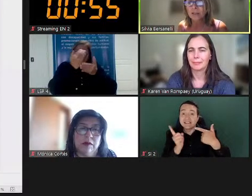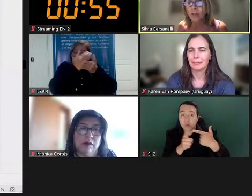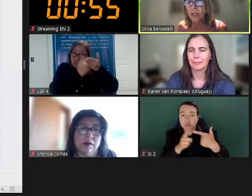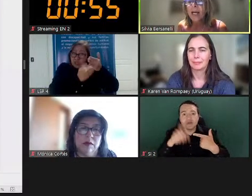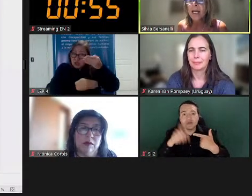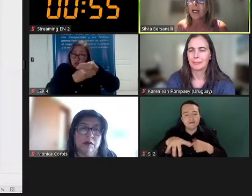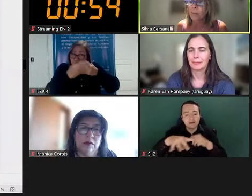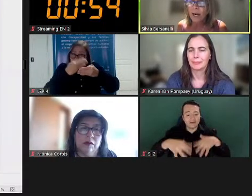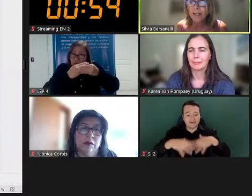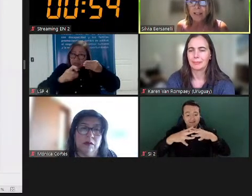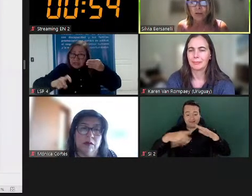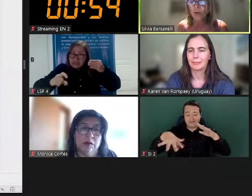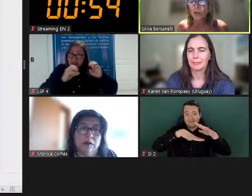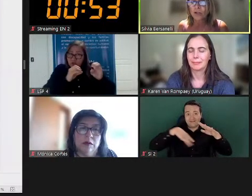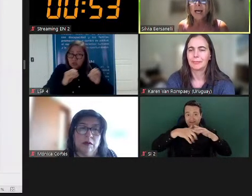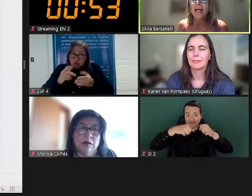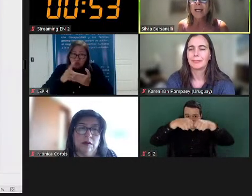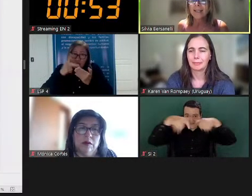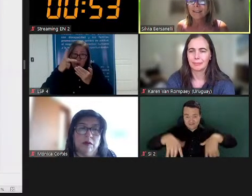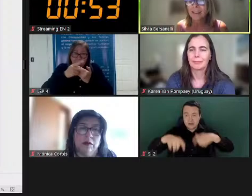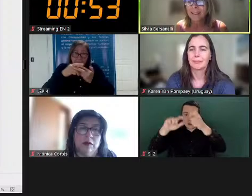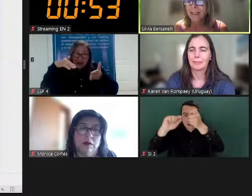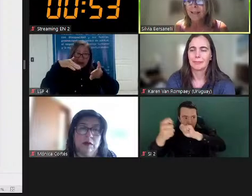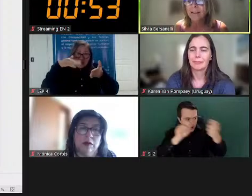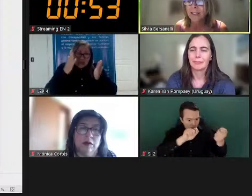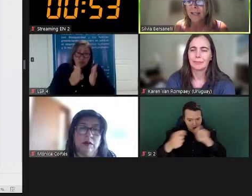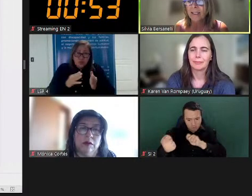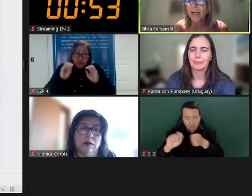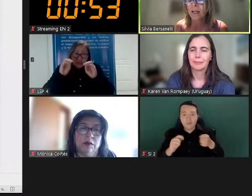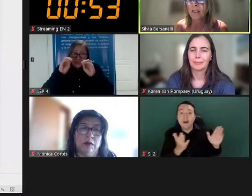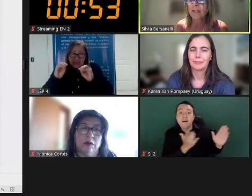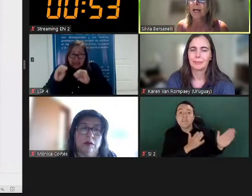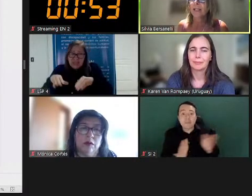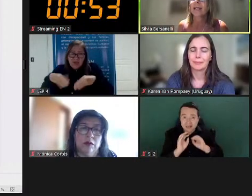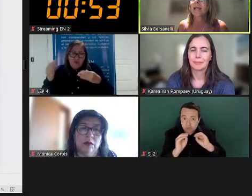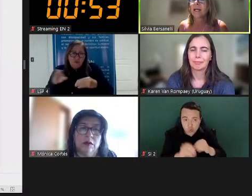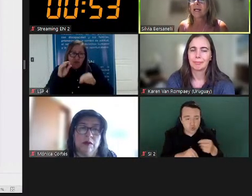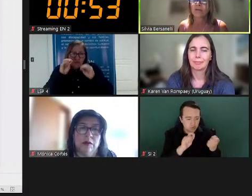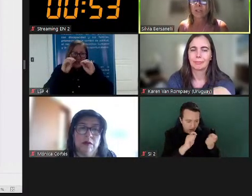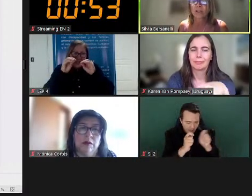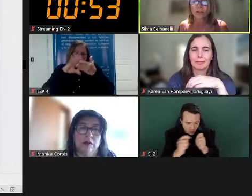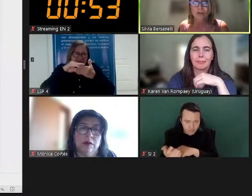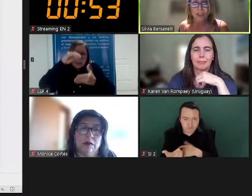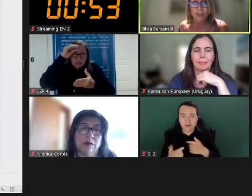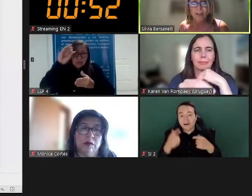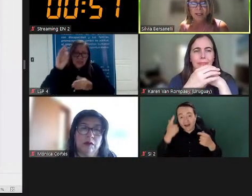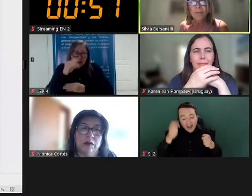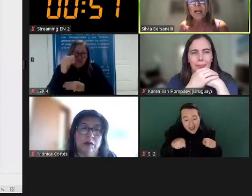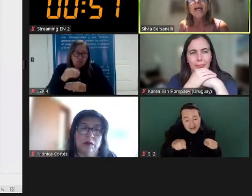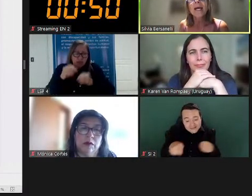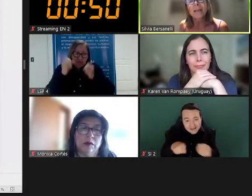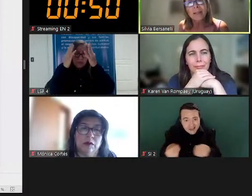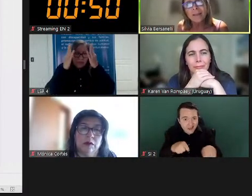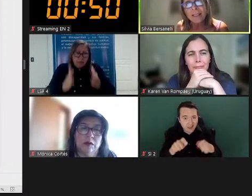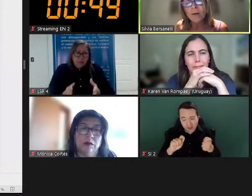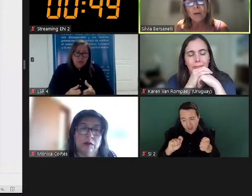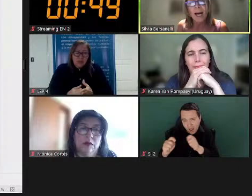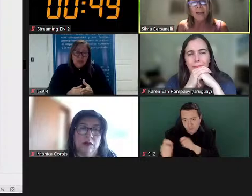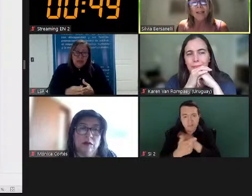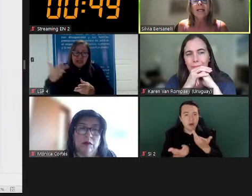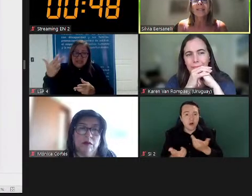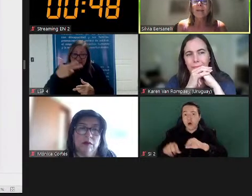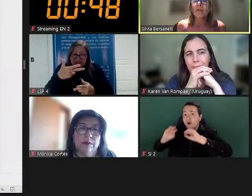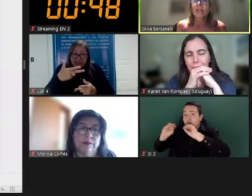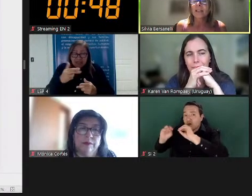changes that are necessary in the organization curriculum strategies of teaching and learning and